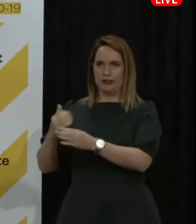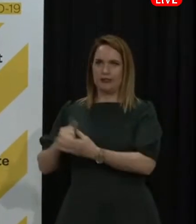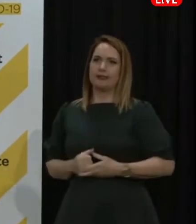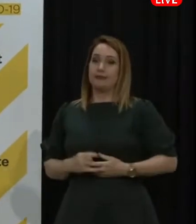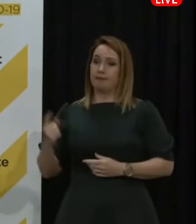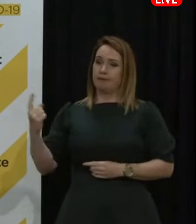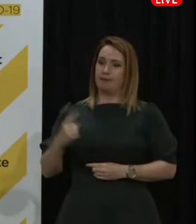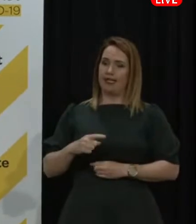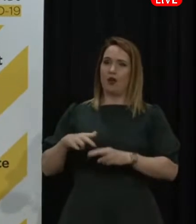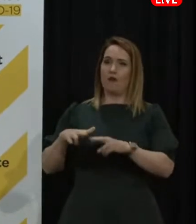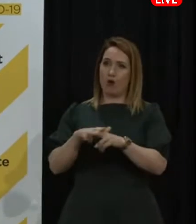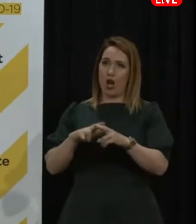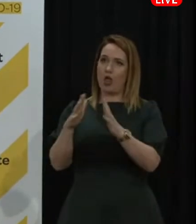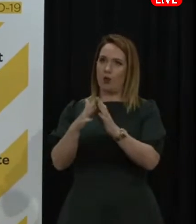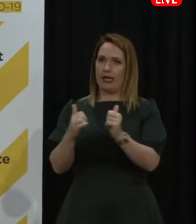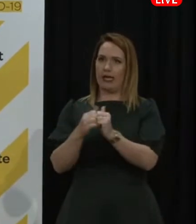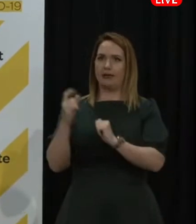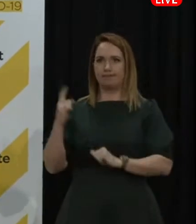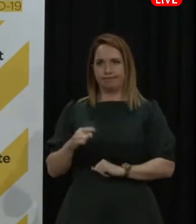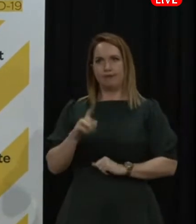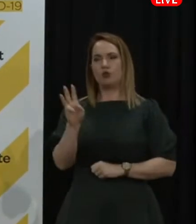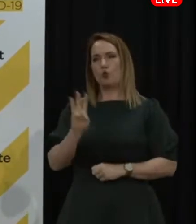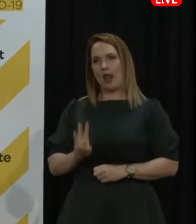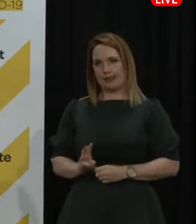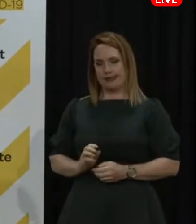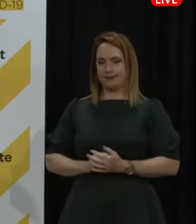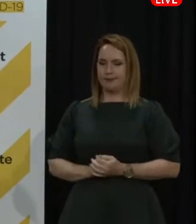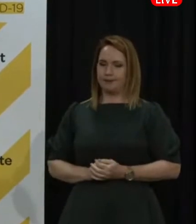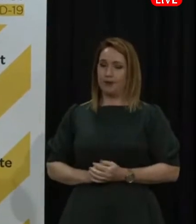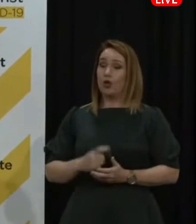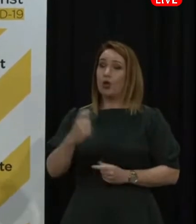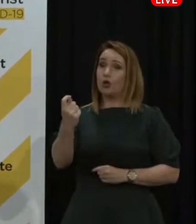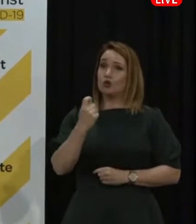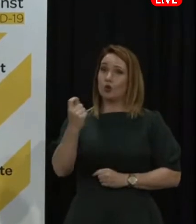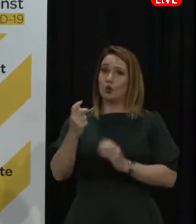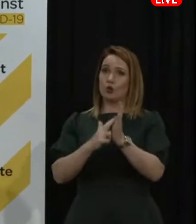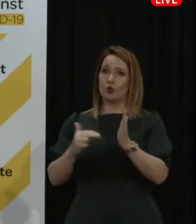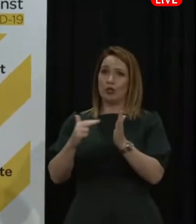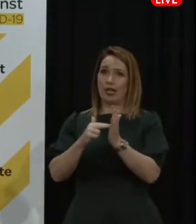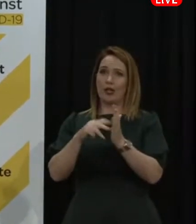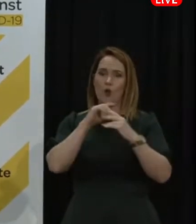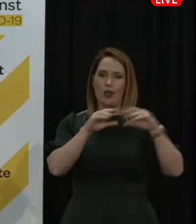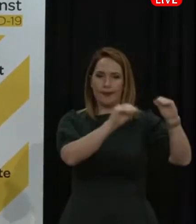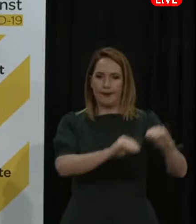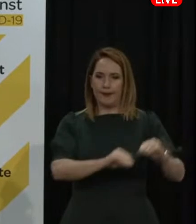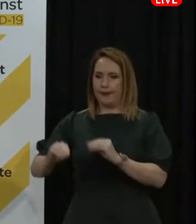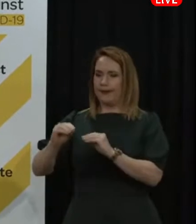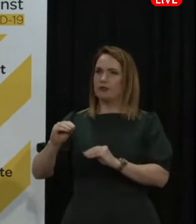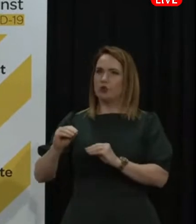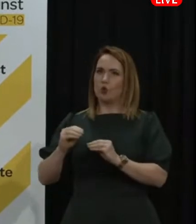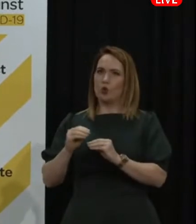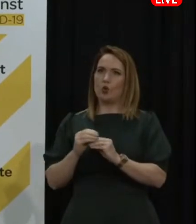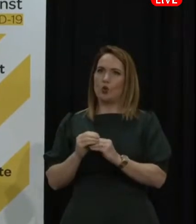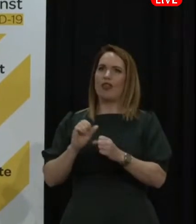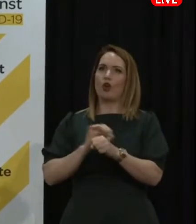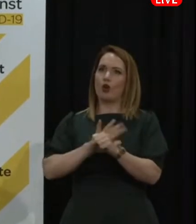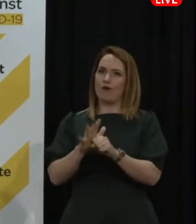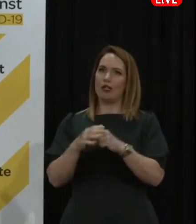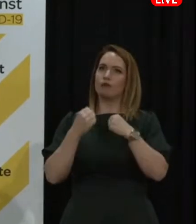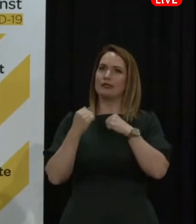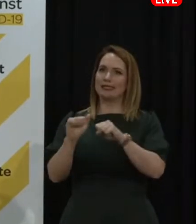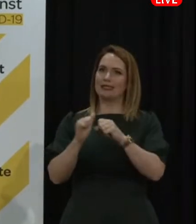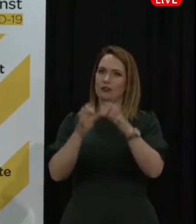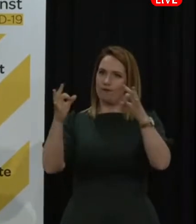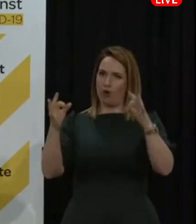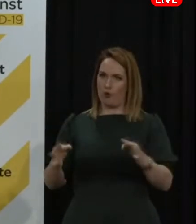weekend. New Zealand will soon move into the COVID-19 protection framework, or as it's otherwise been called, the traffic